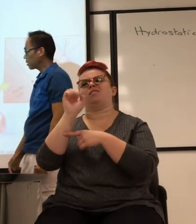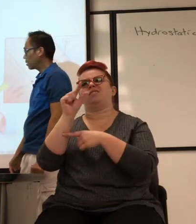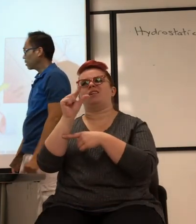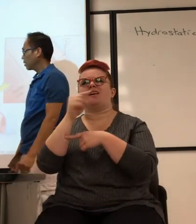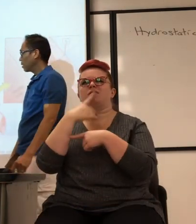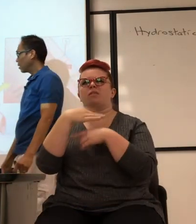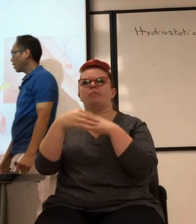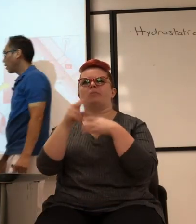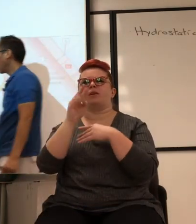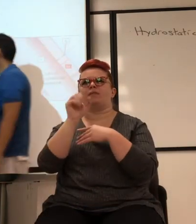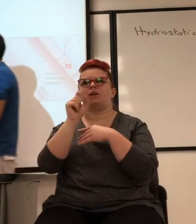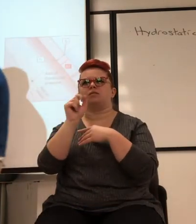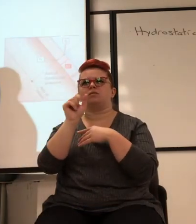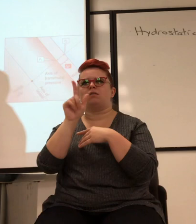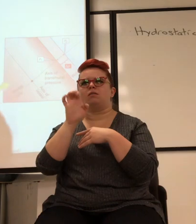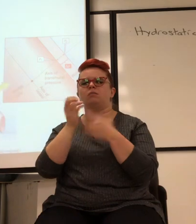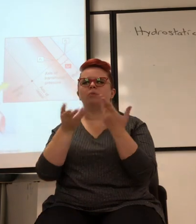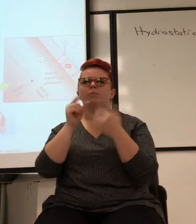leg,